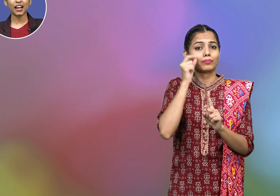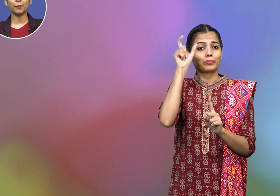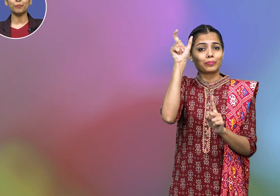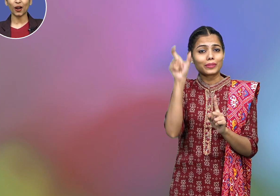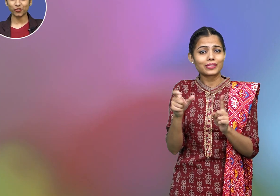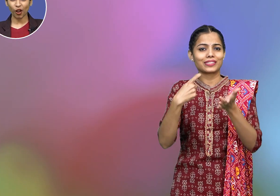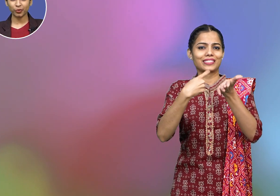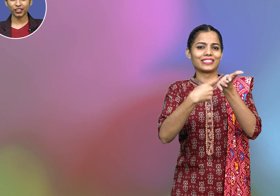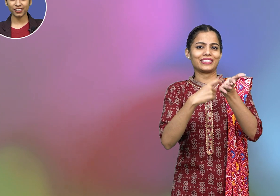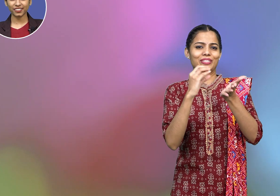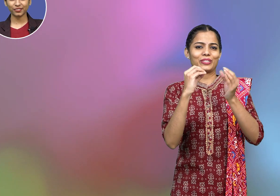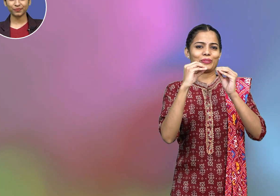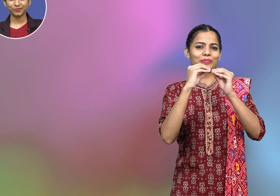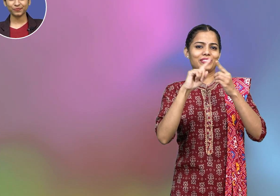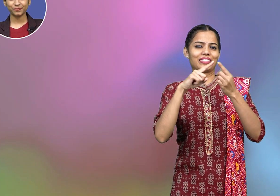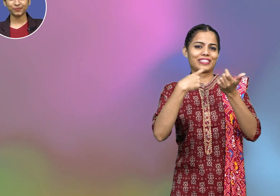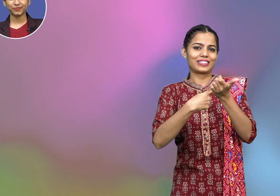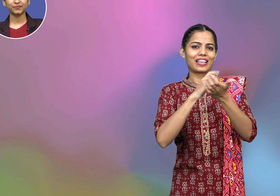cells, about Robert Hooke,